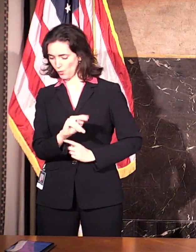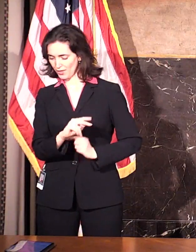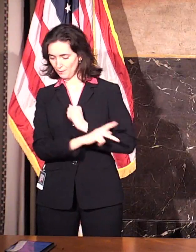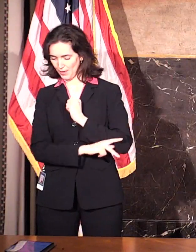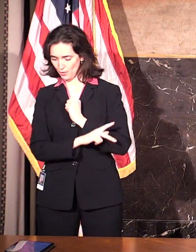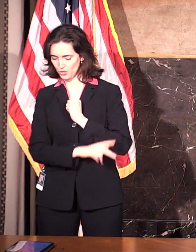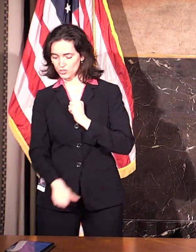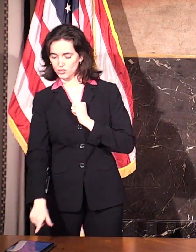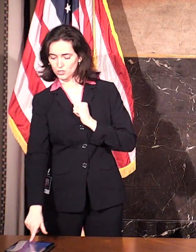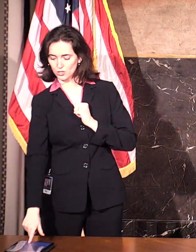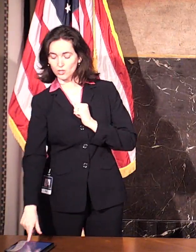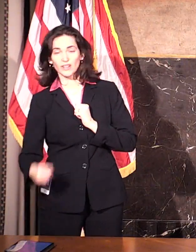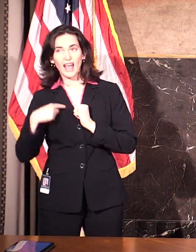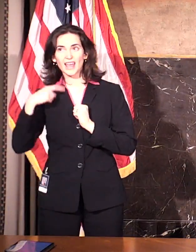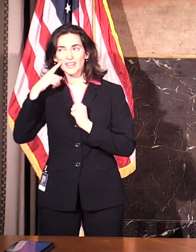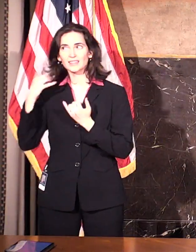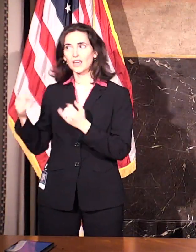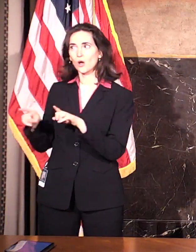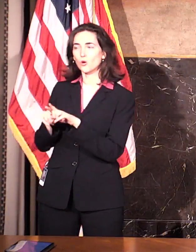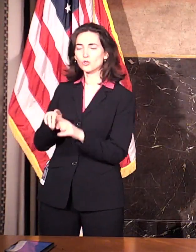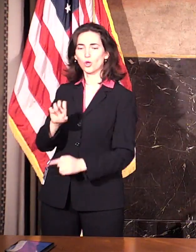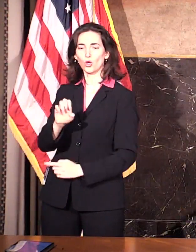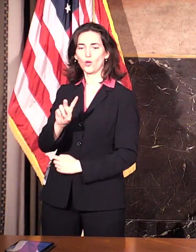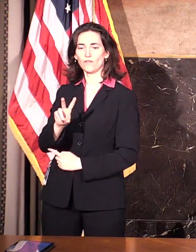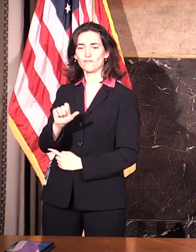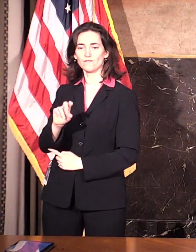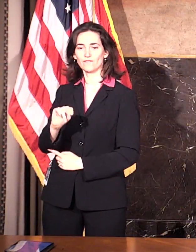Evangeline Parish as well. And